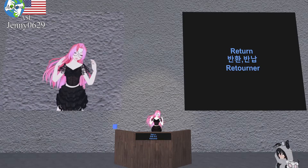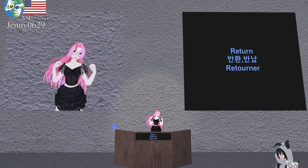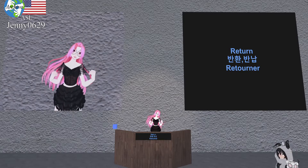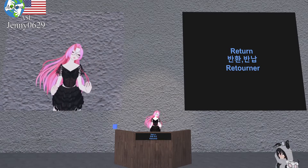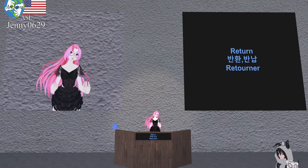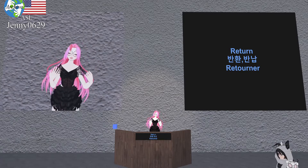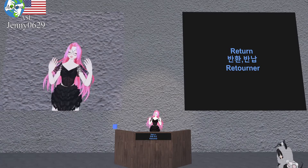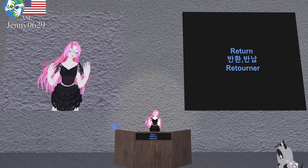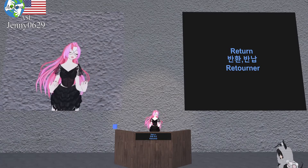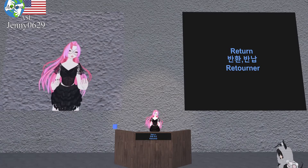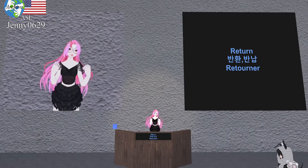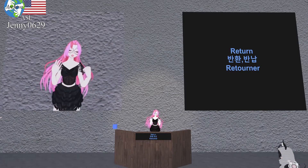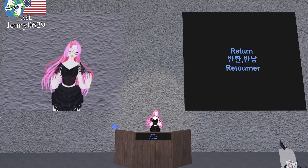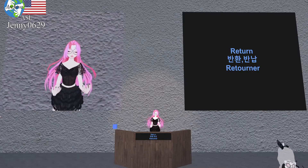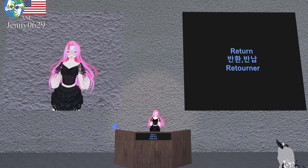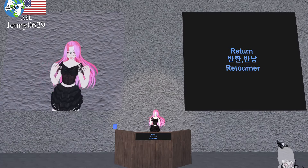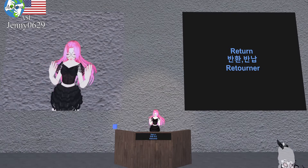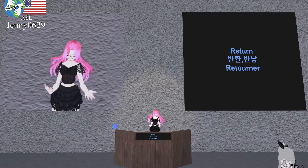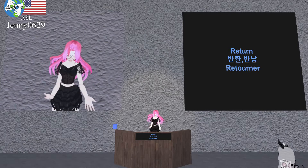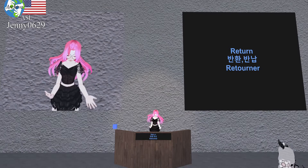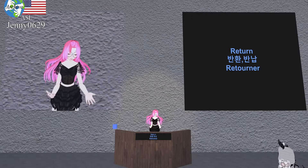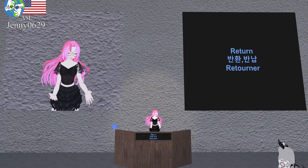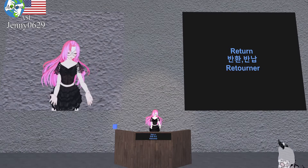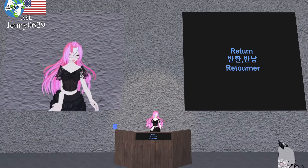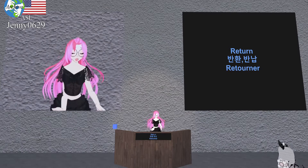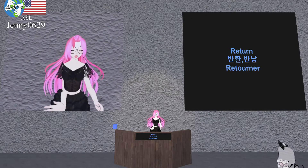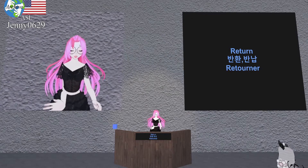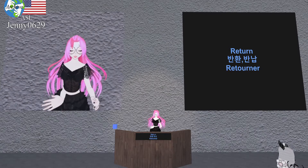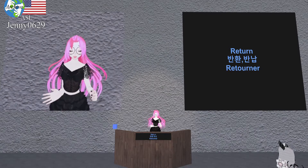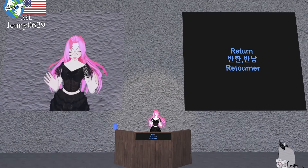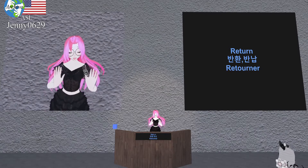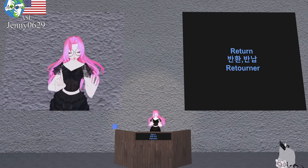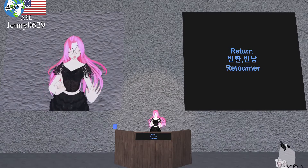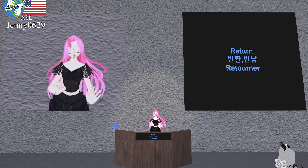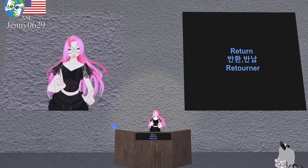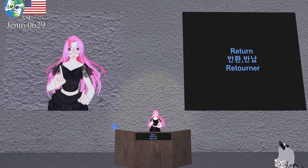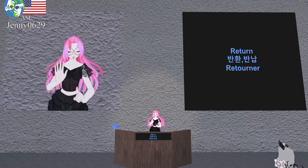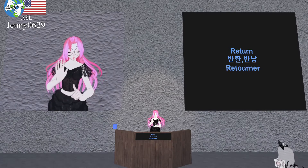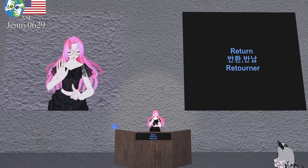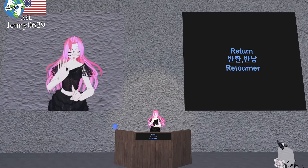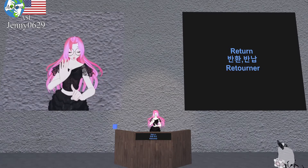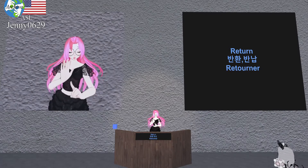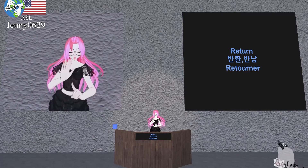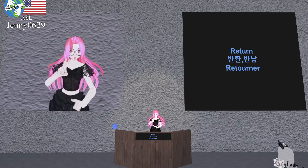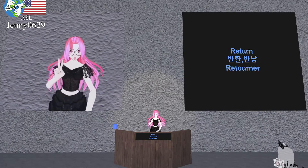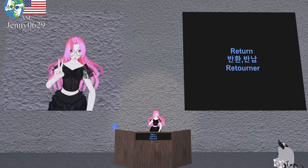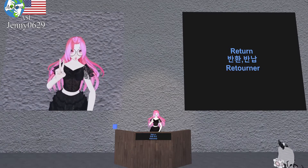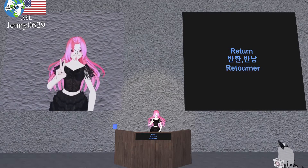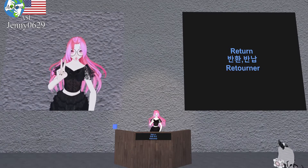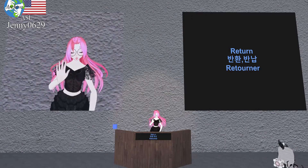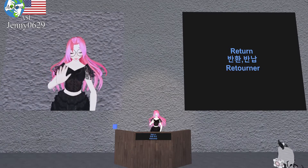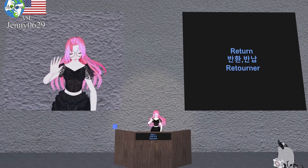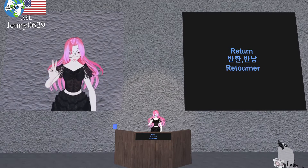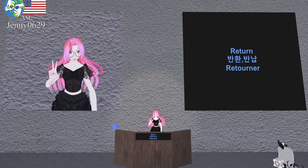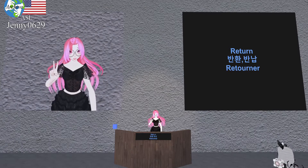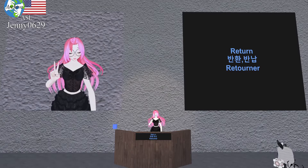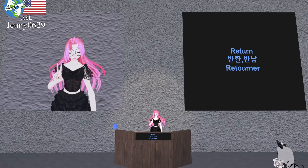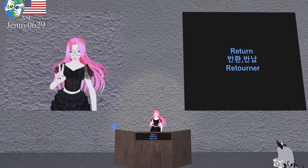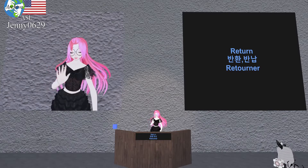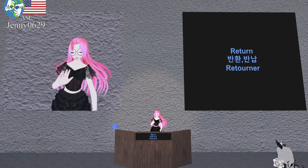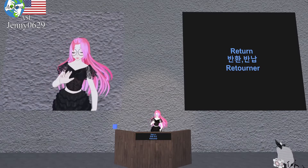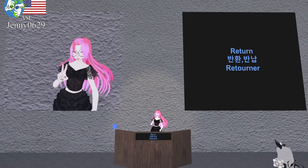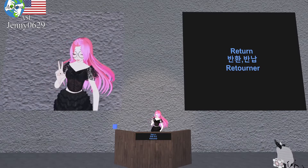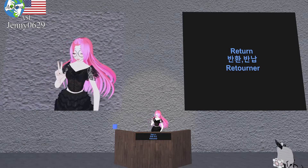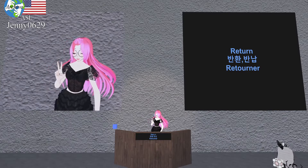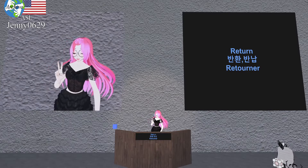Return. So this has many different signs. One of the signs is literally just BK, which means